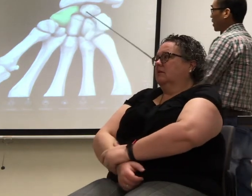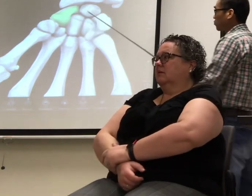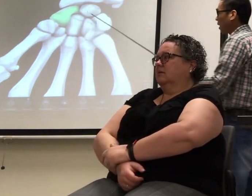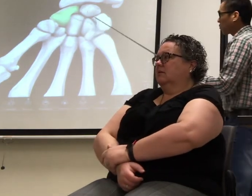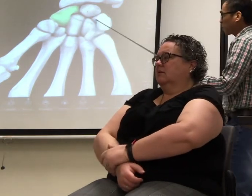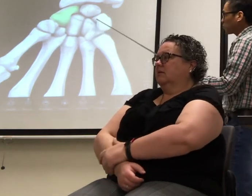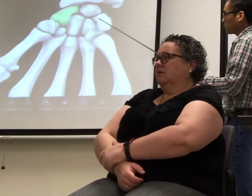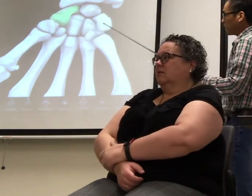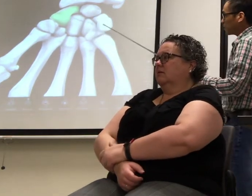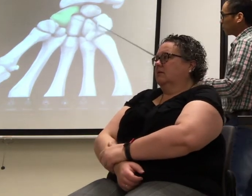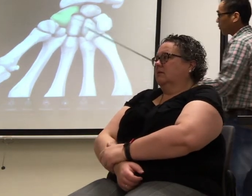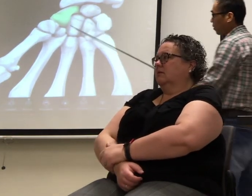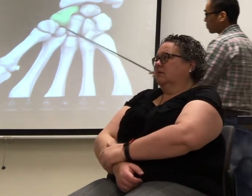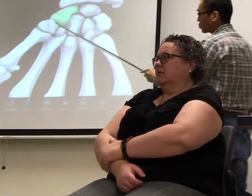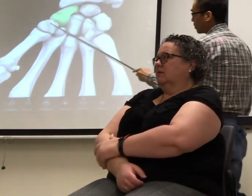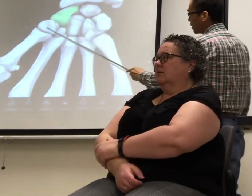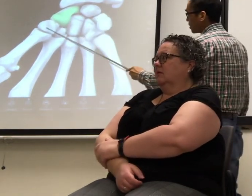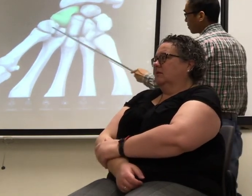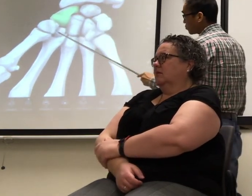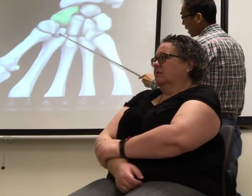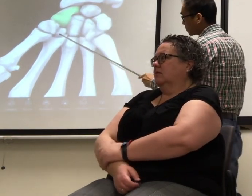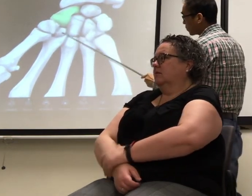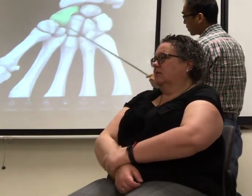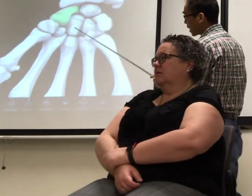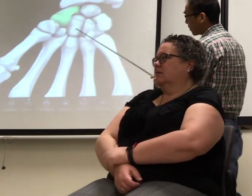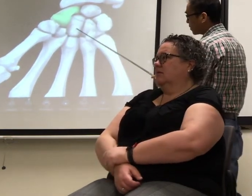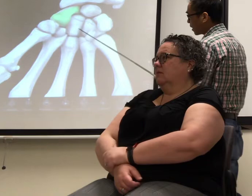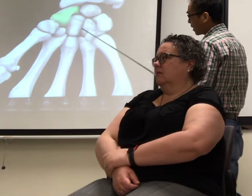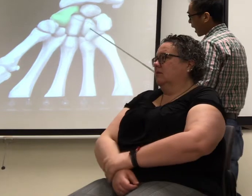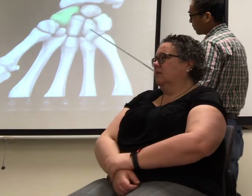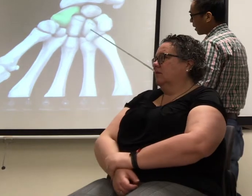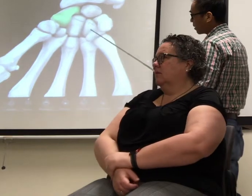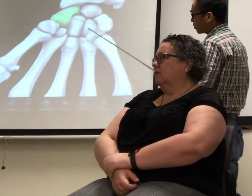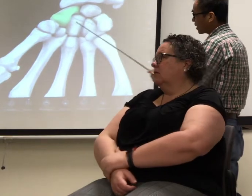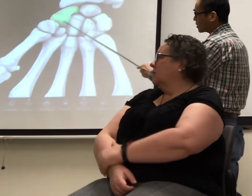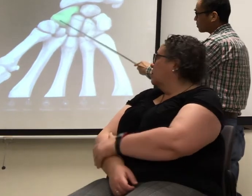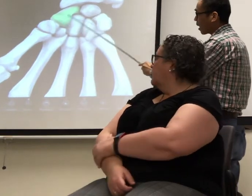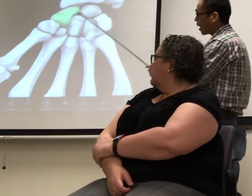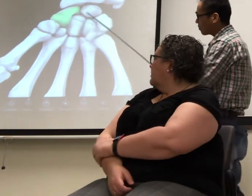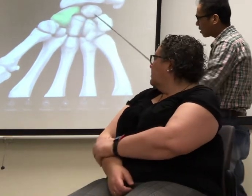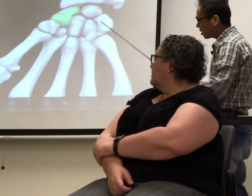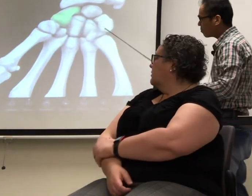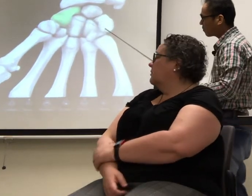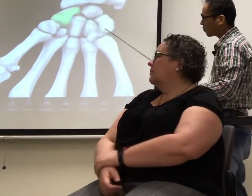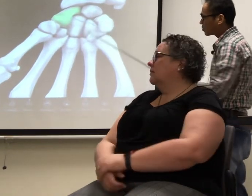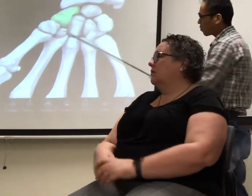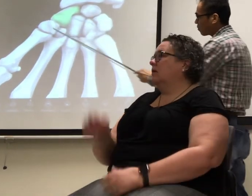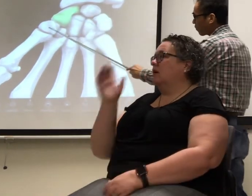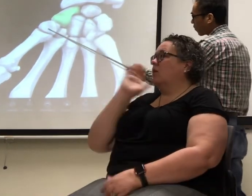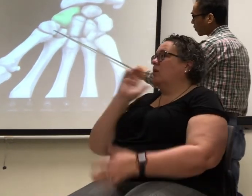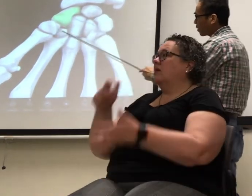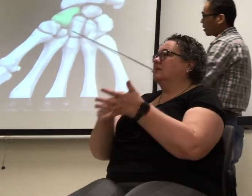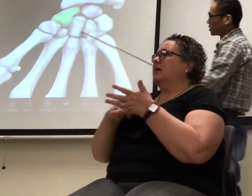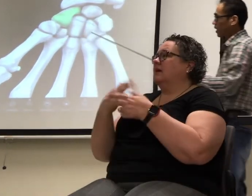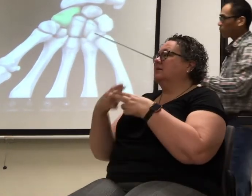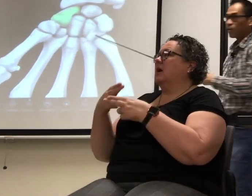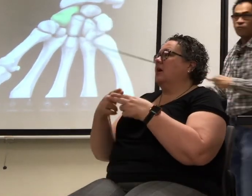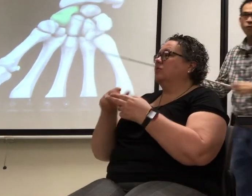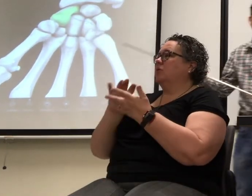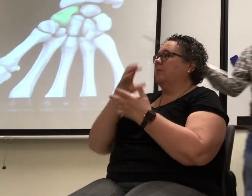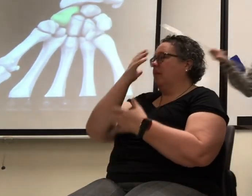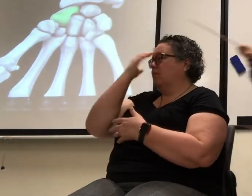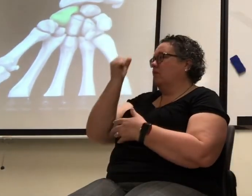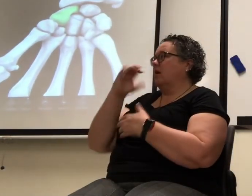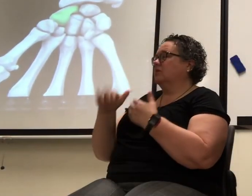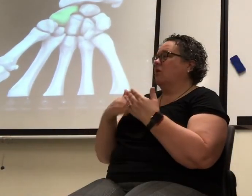Scaphoid, lunate, triquetrum, pisiform, trapezium, trapezoid, capitate, hamate. And it'll take some time. The first row of 4, second row